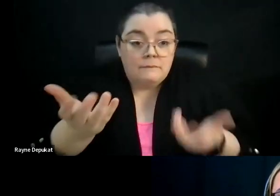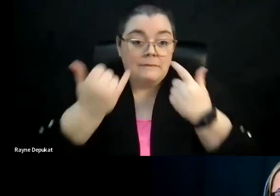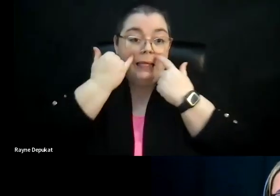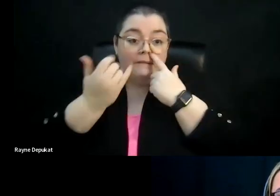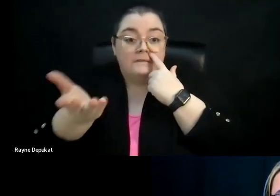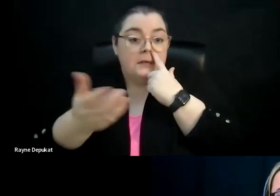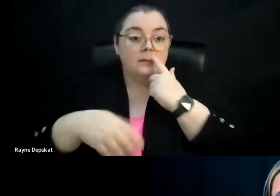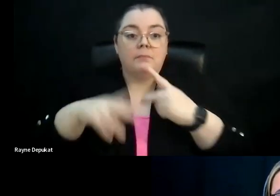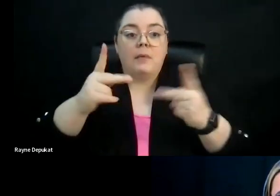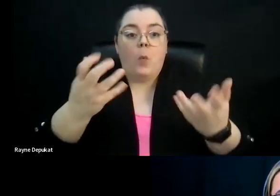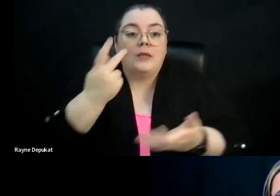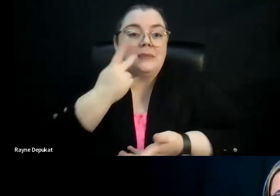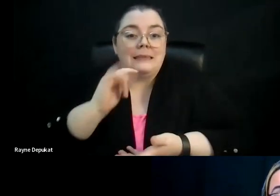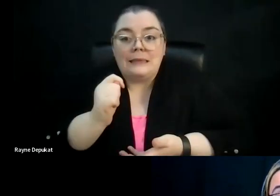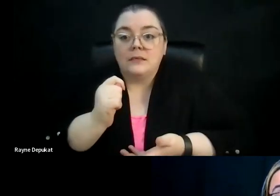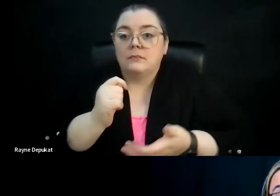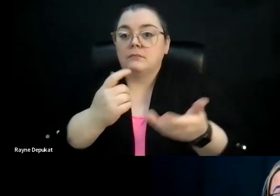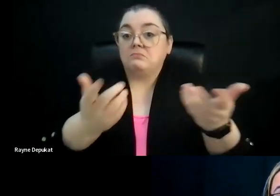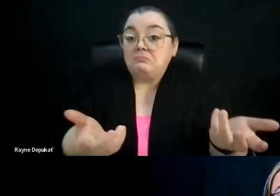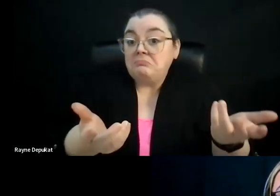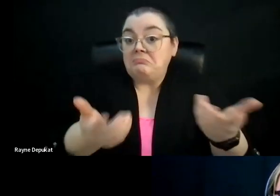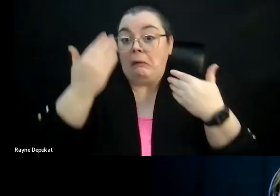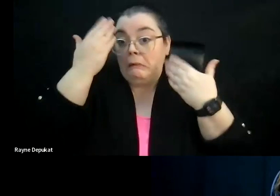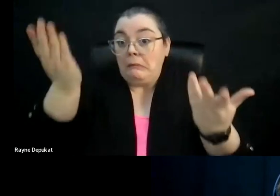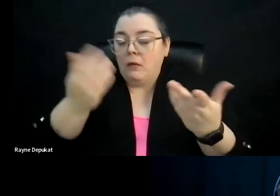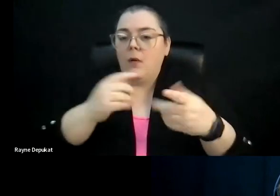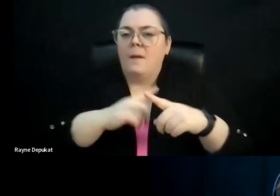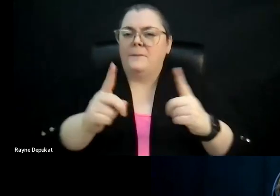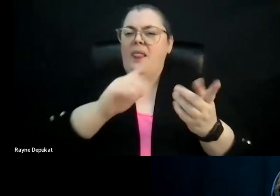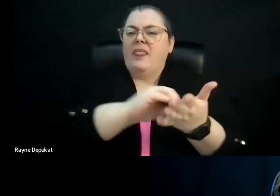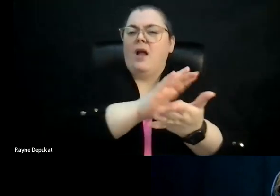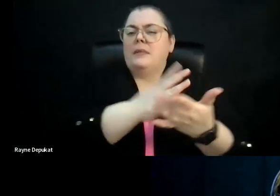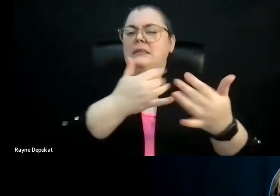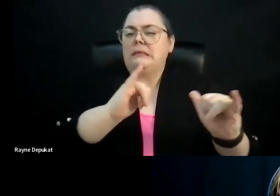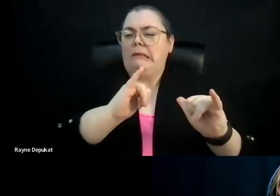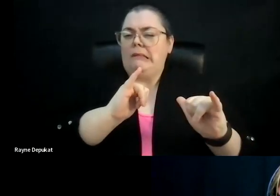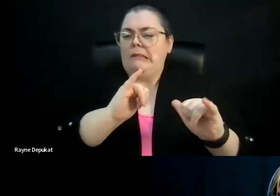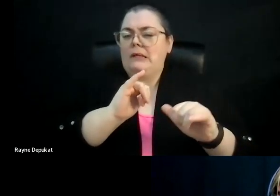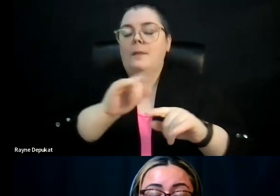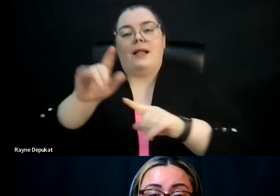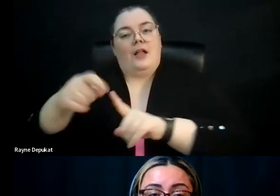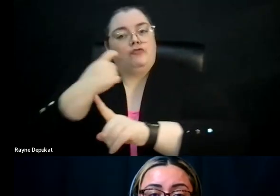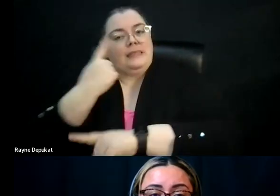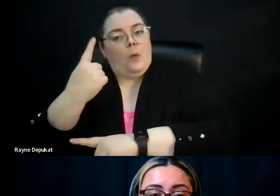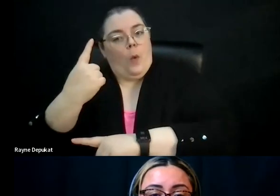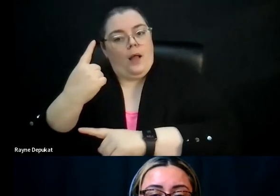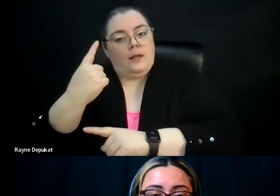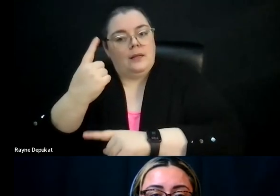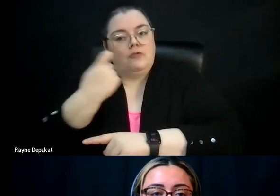open. If there's another way to share, other way folks want to see it, I'm open to that. But the document is still, well,